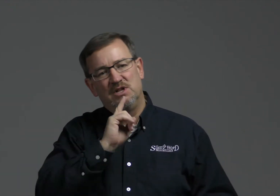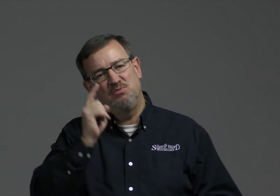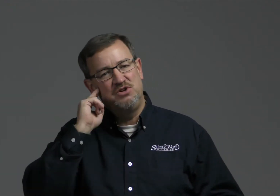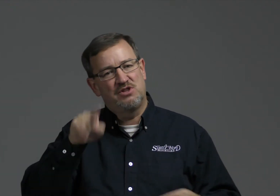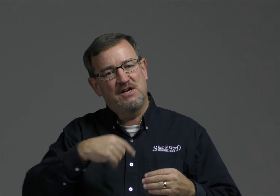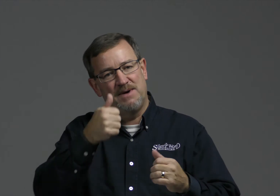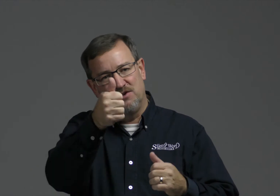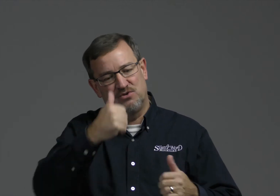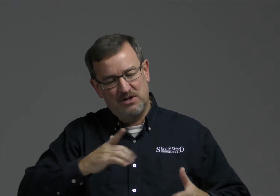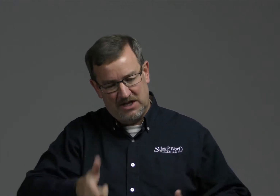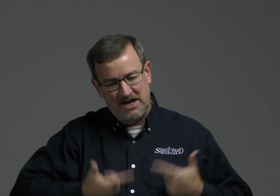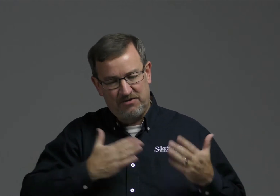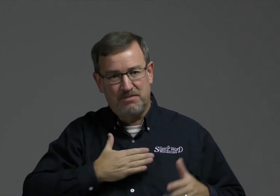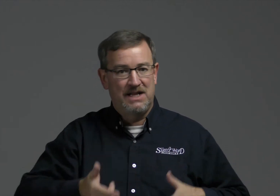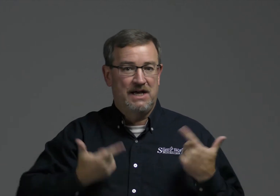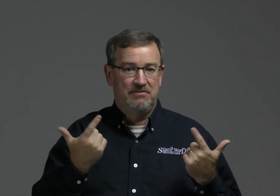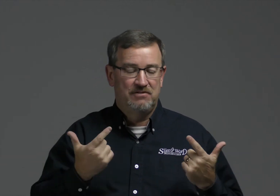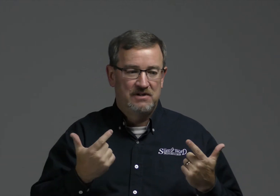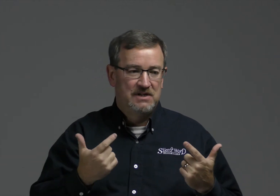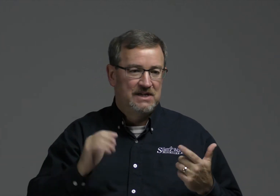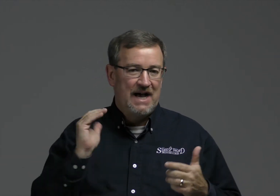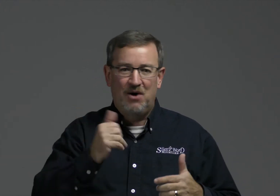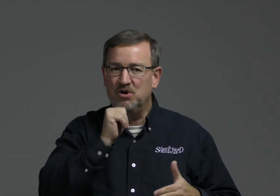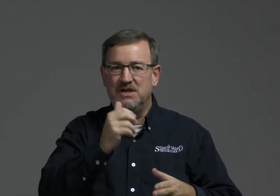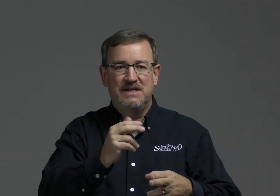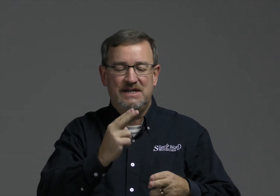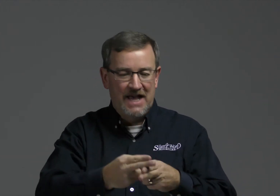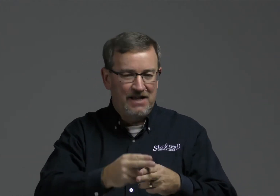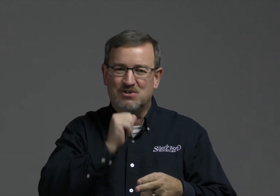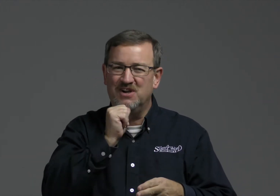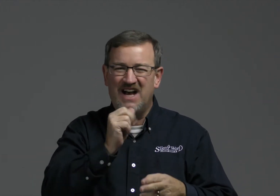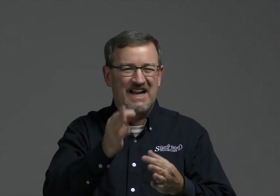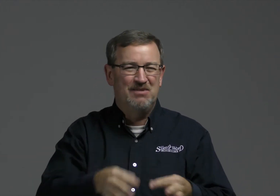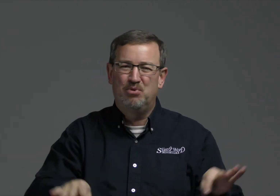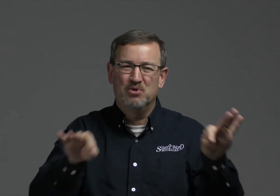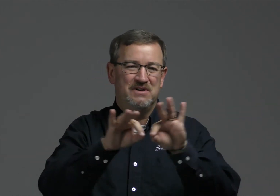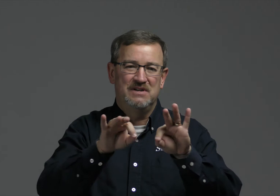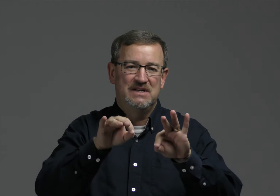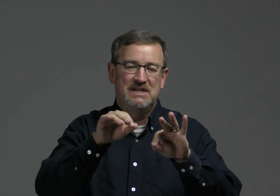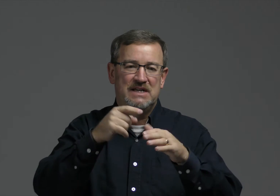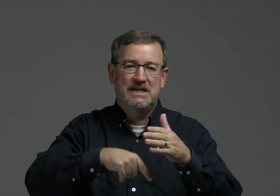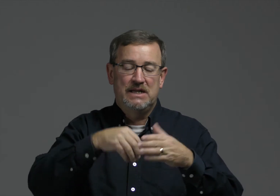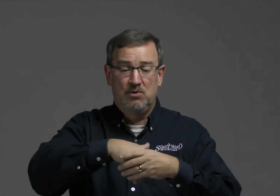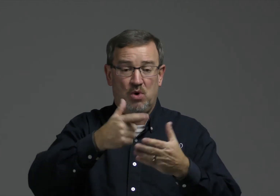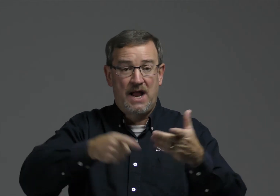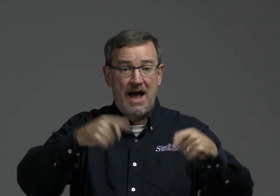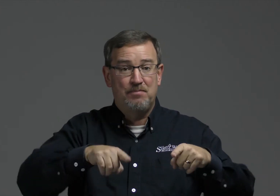Really, when you think about your life and my life, our names are not important in what